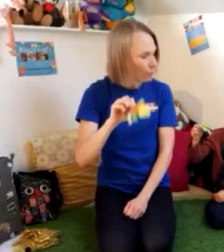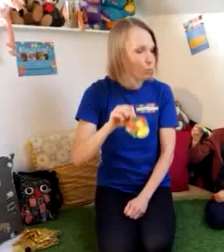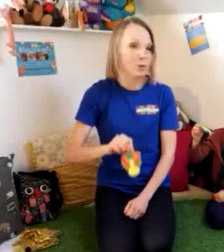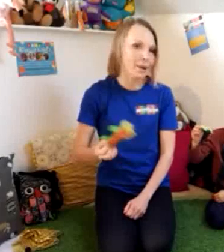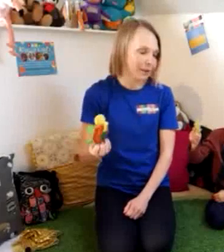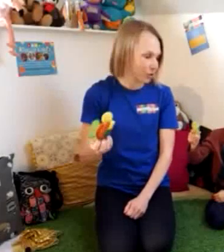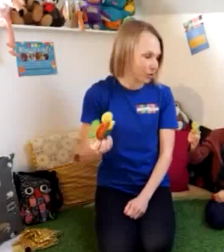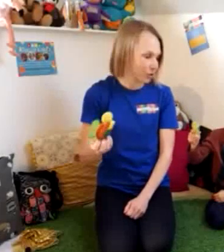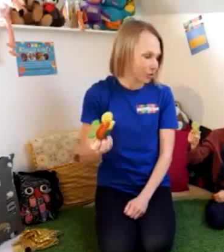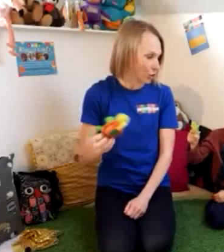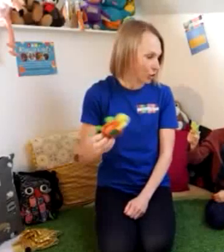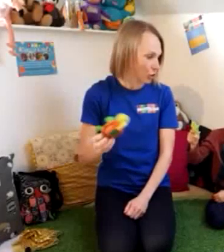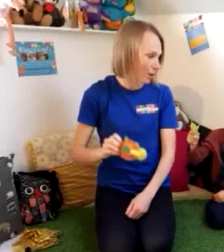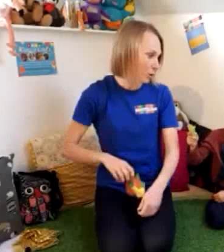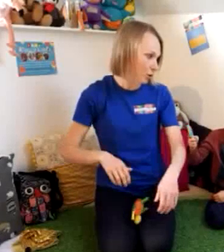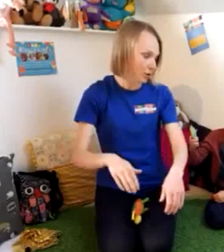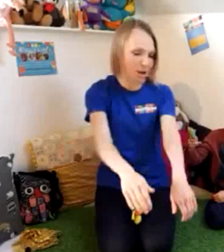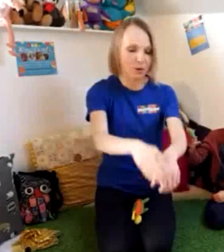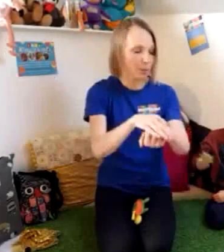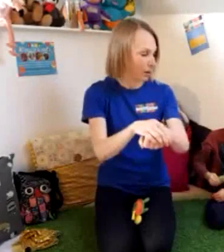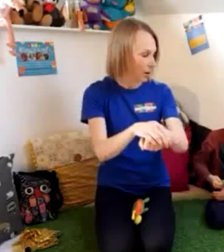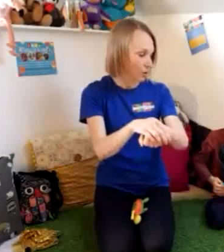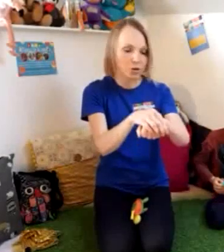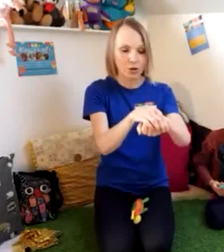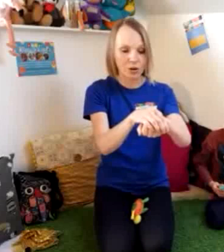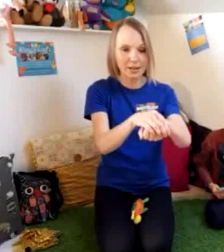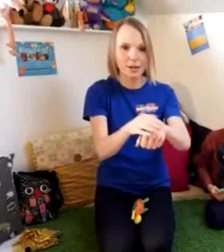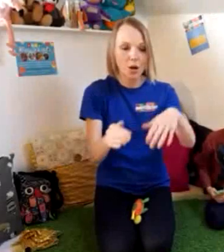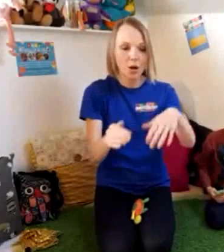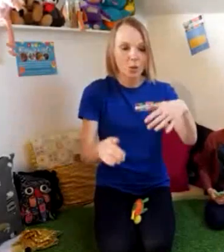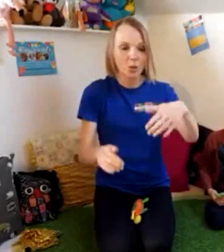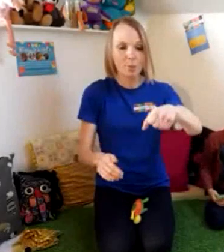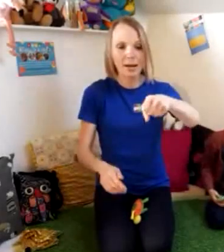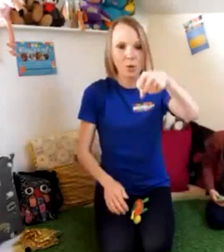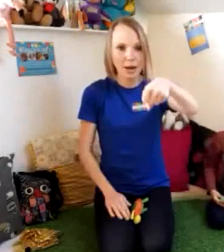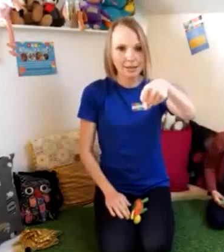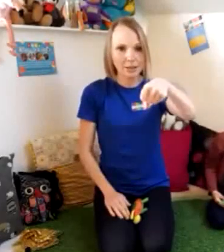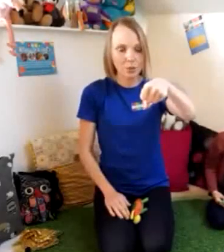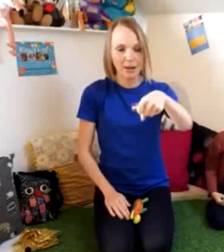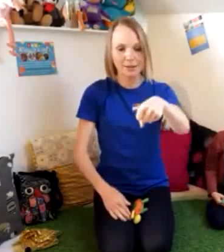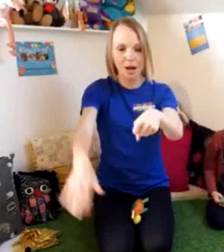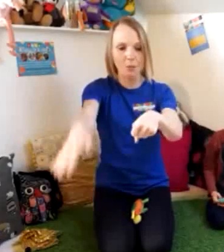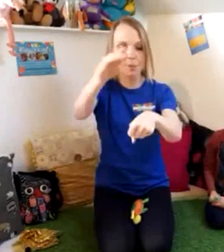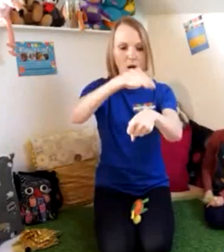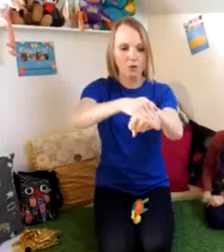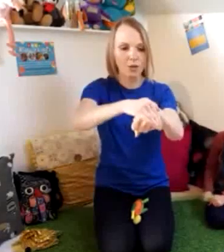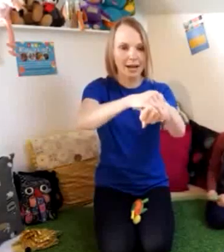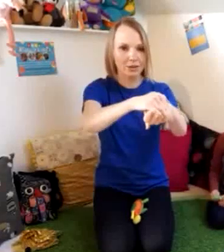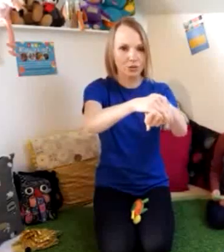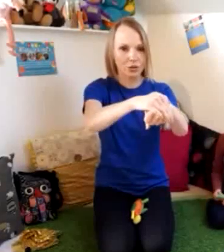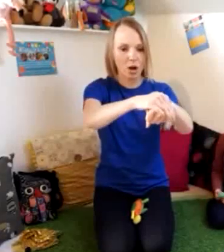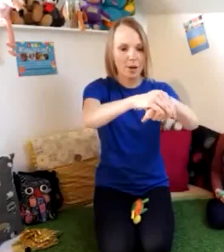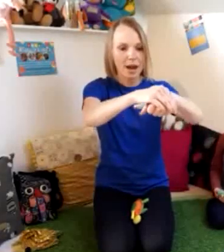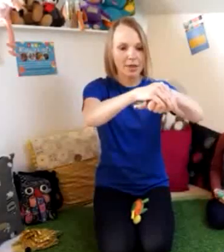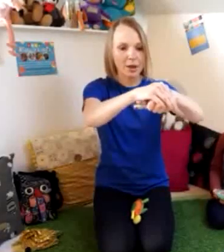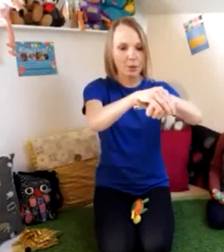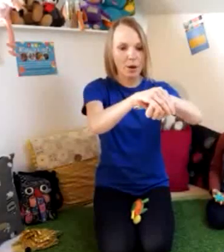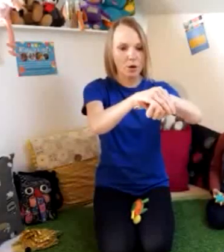now we have to show everyone tortoise, don't we? So a tortoise, we pick one hand into a fist and we put our other hand on top and then we poke our